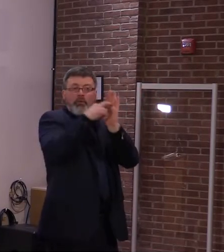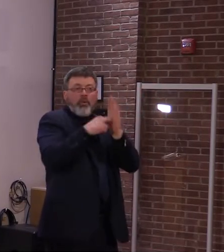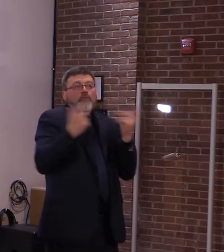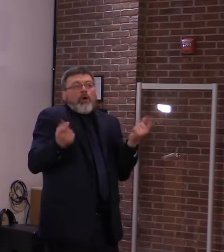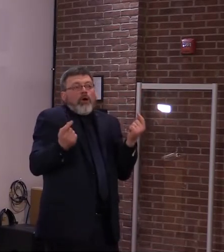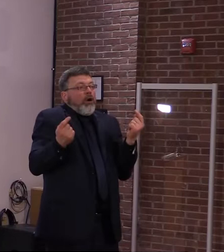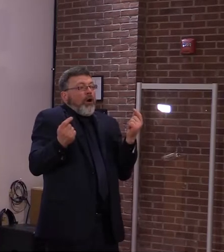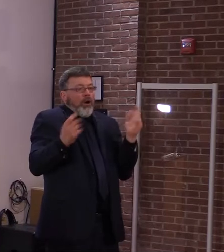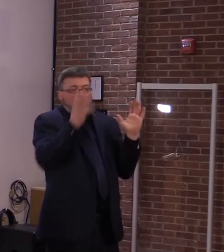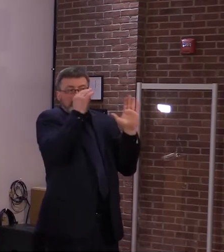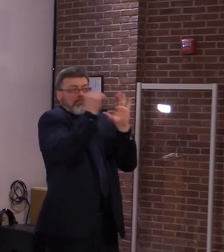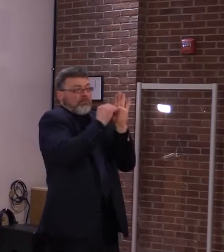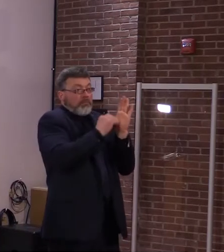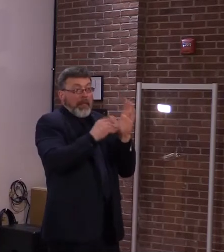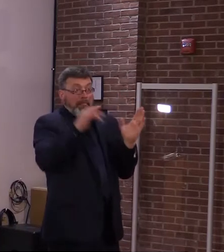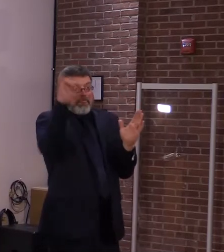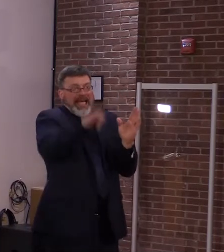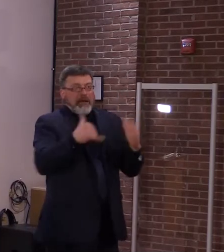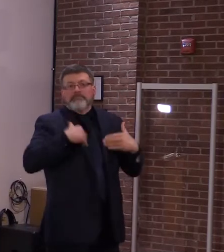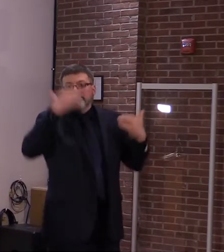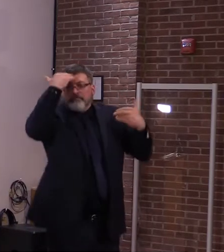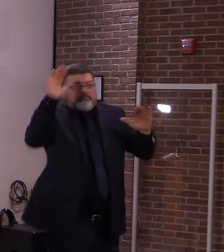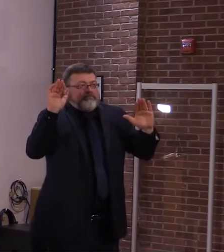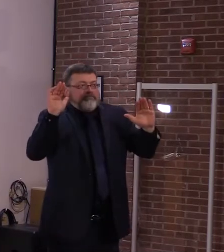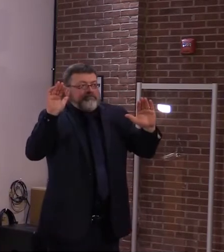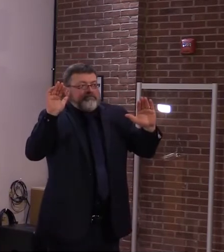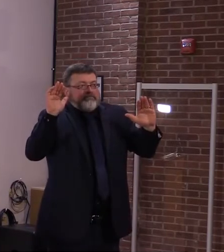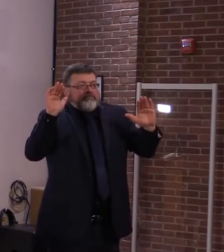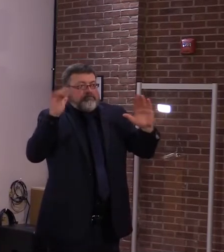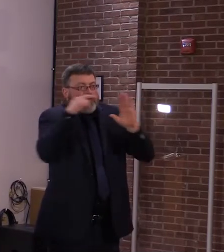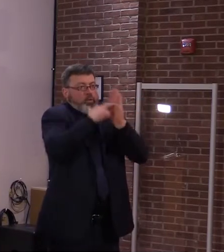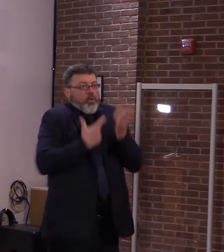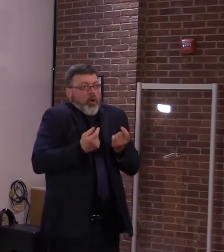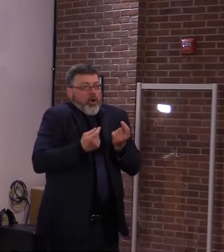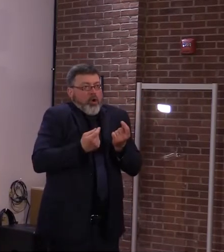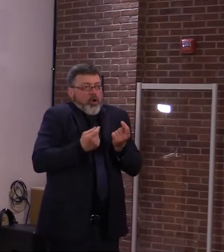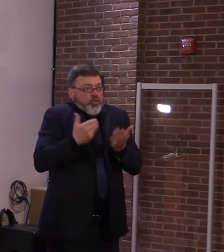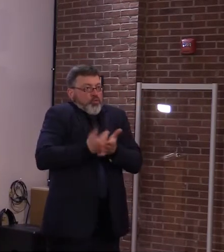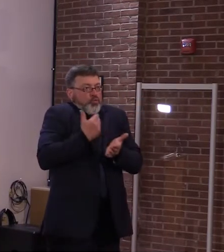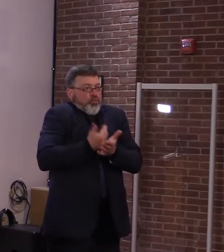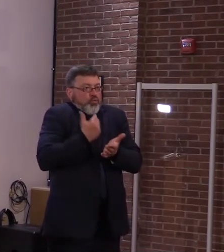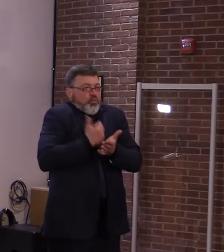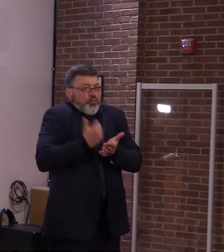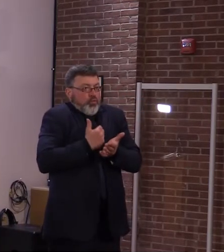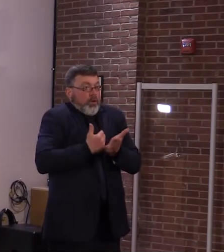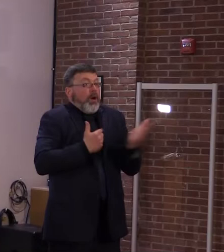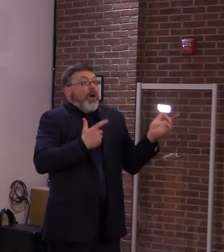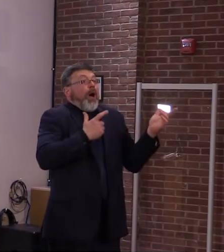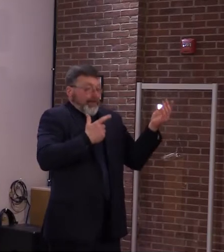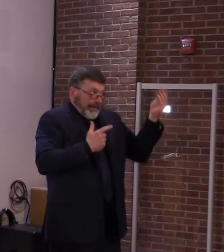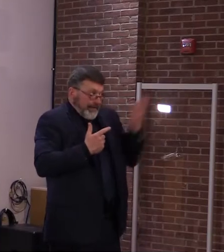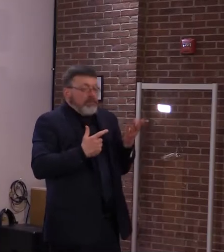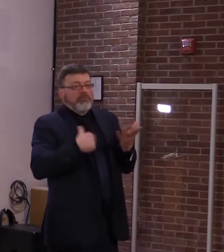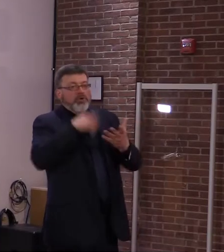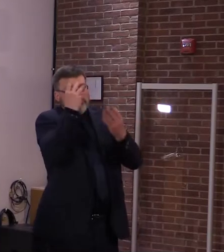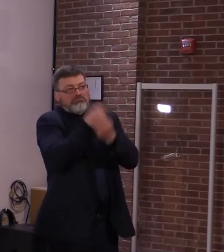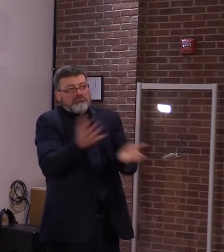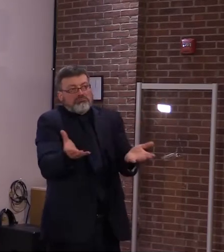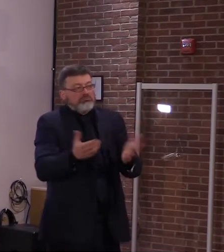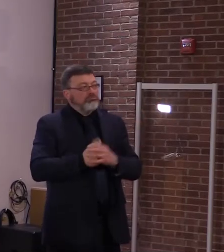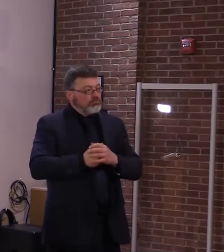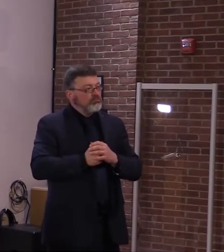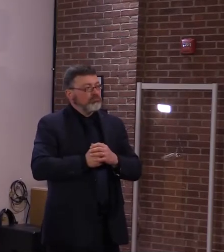or there may not be anything at all. We just don't know at this point. It's up to them. So we will certainly, that will